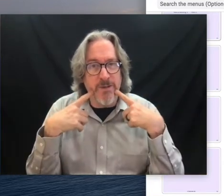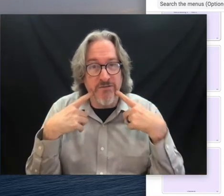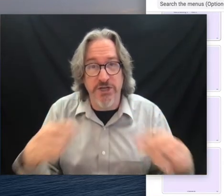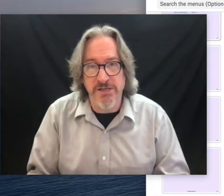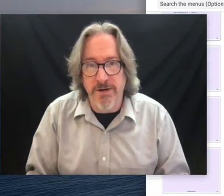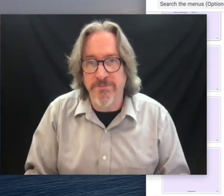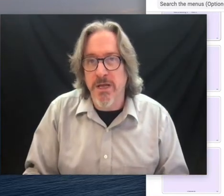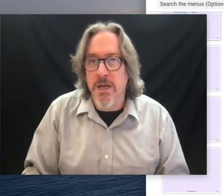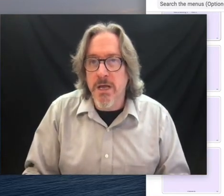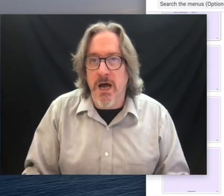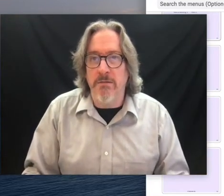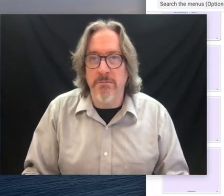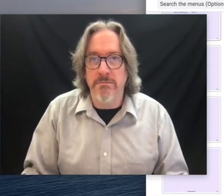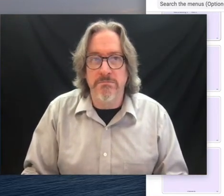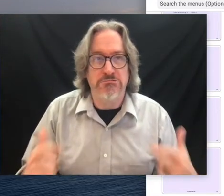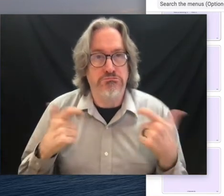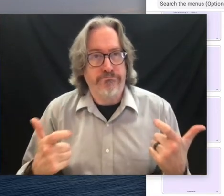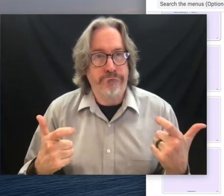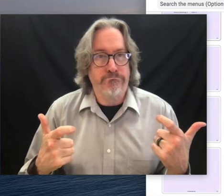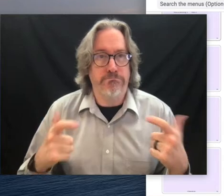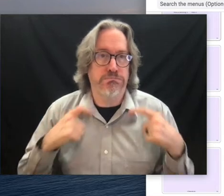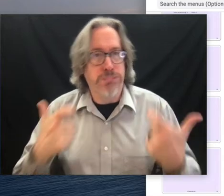See the puffy cheeks, right? Um,